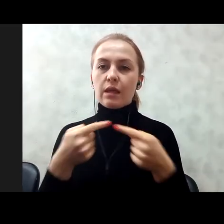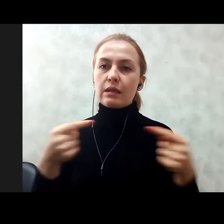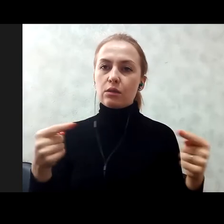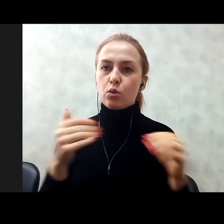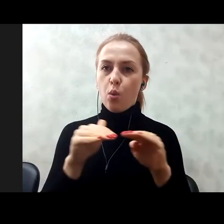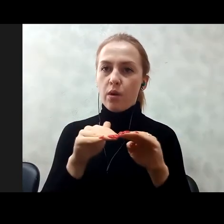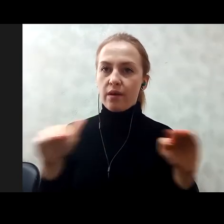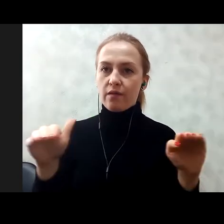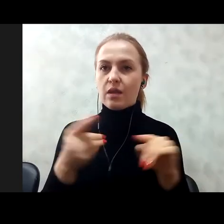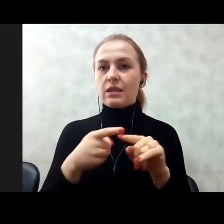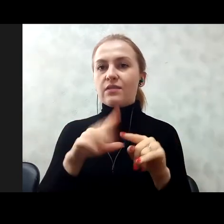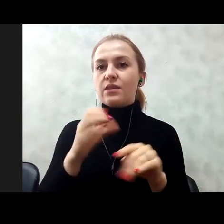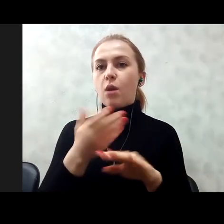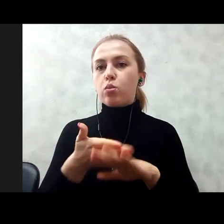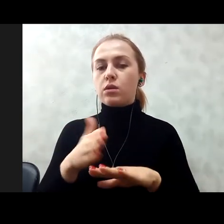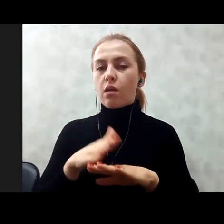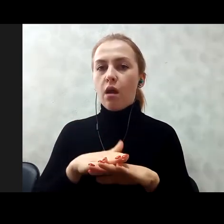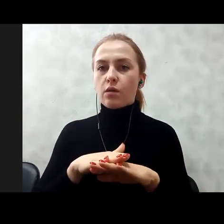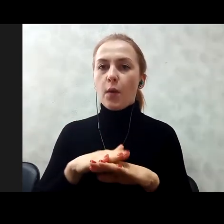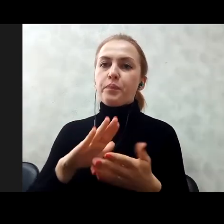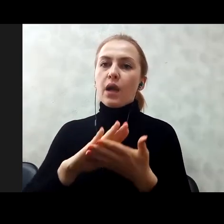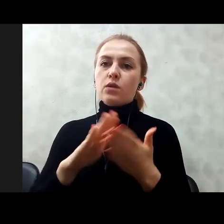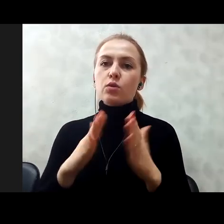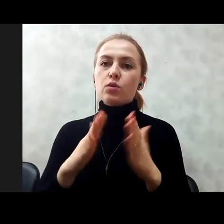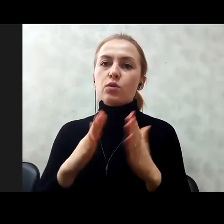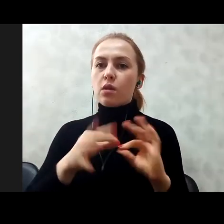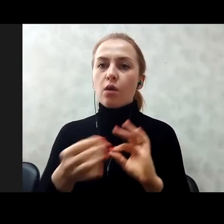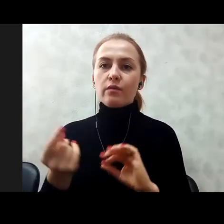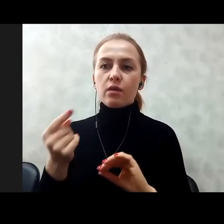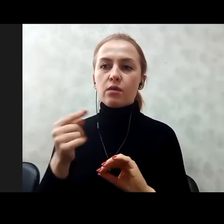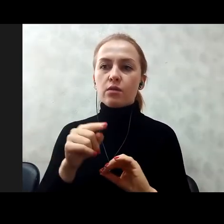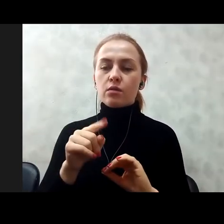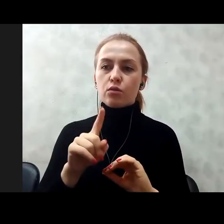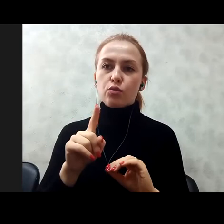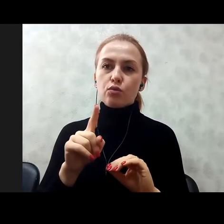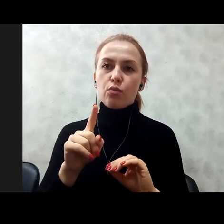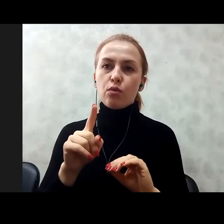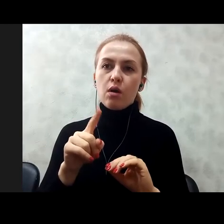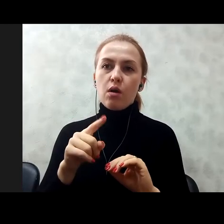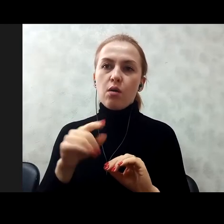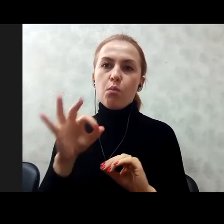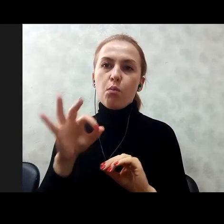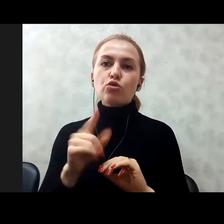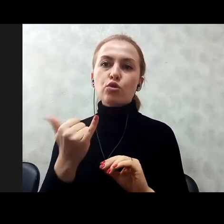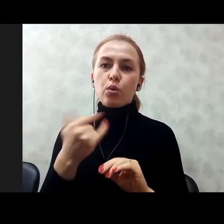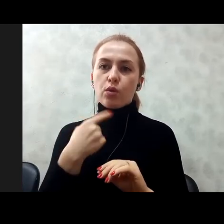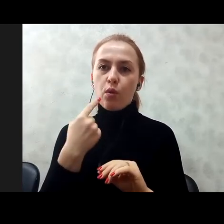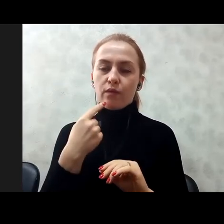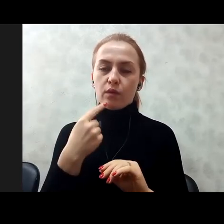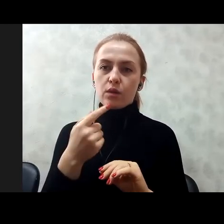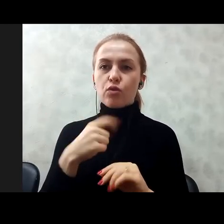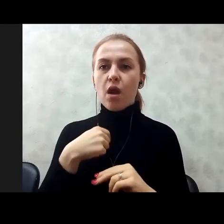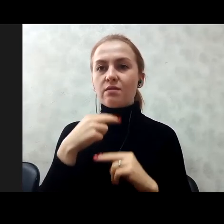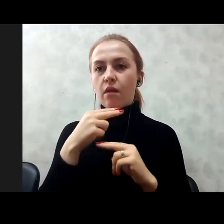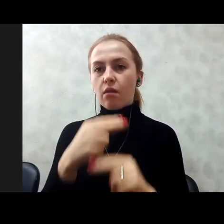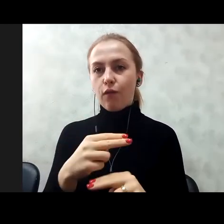were elections at different levels at that. And as many of the